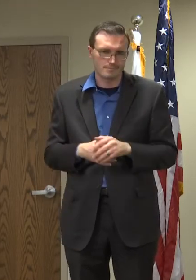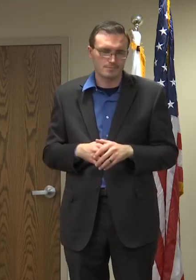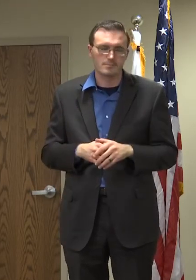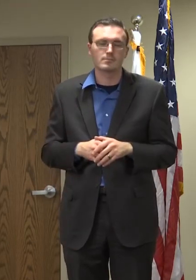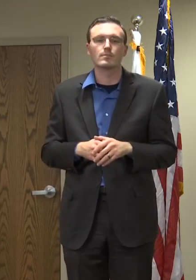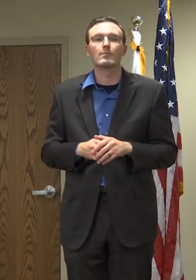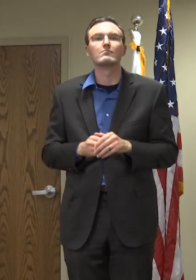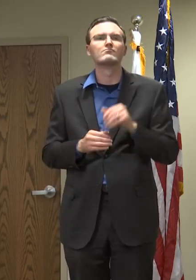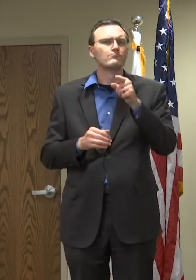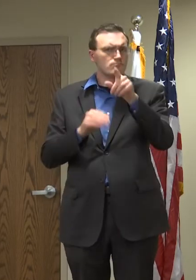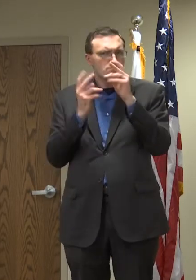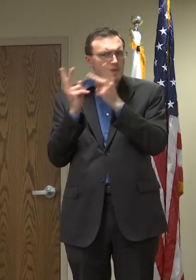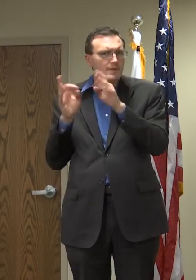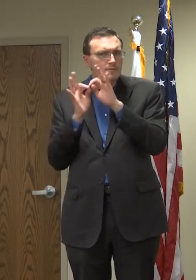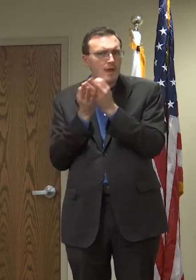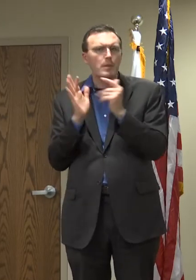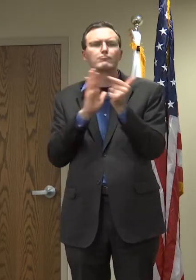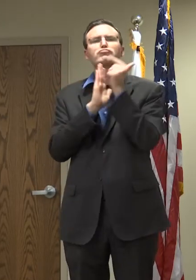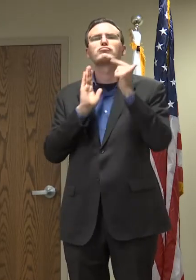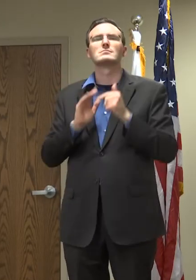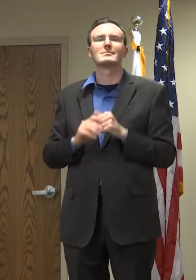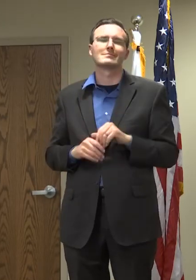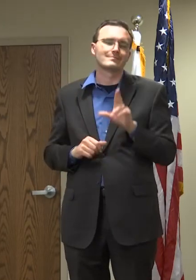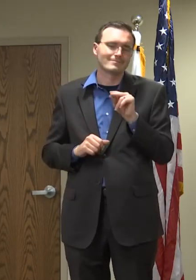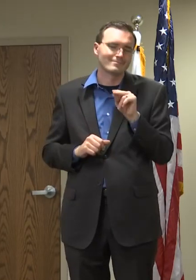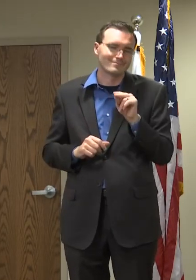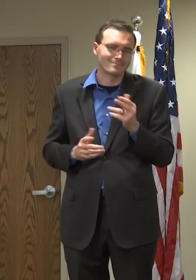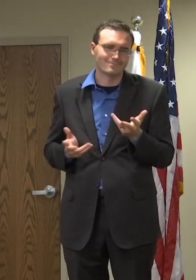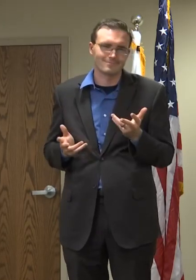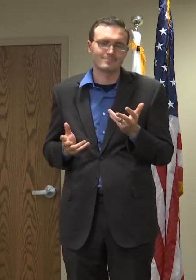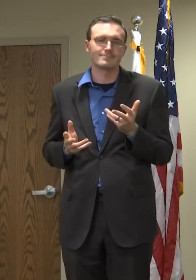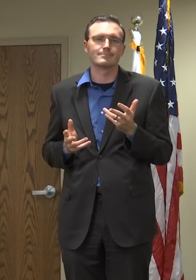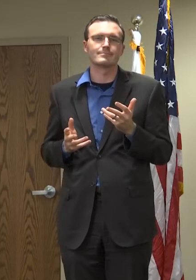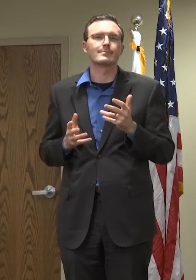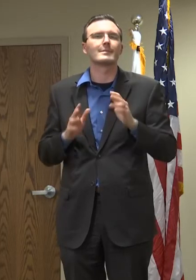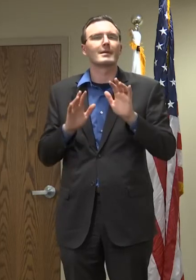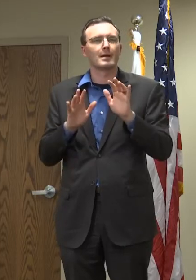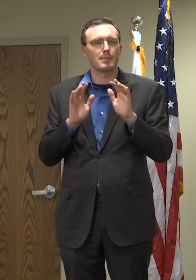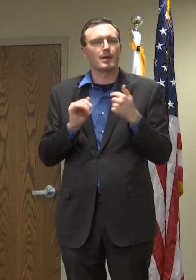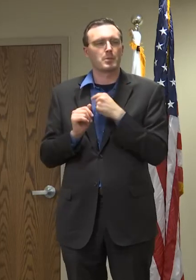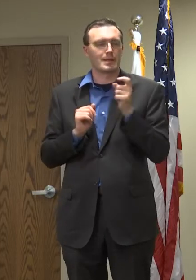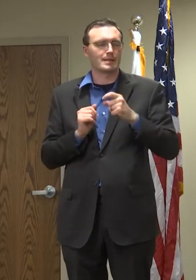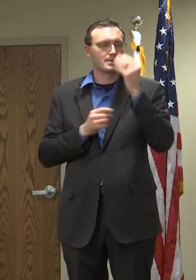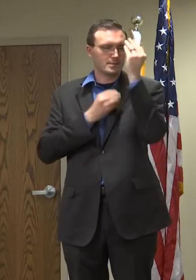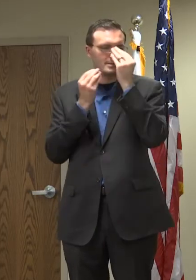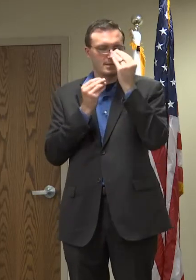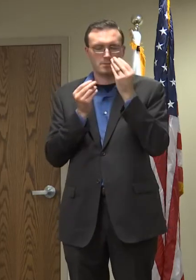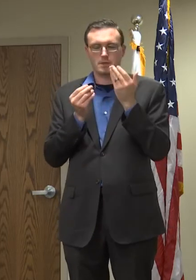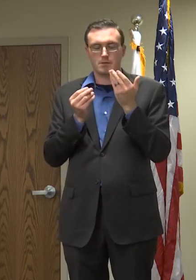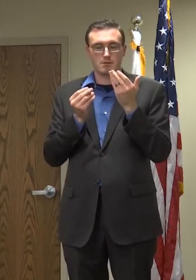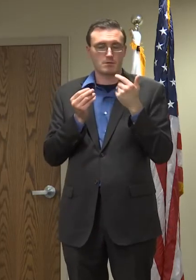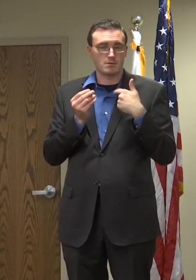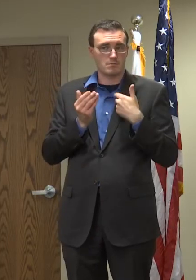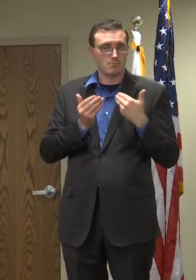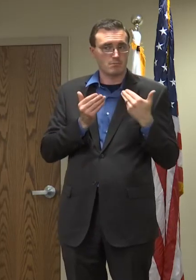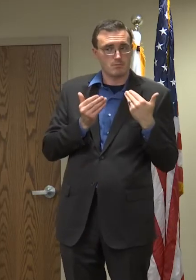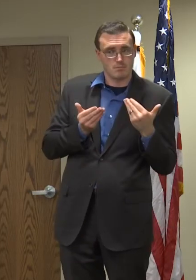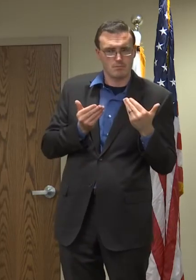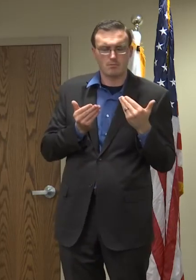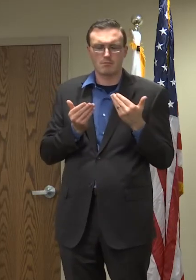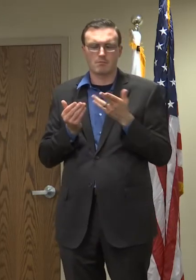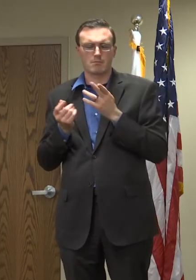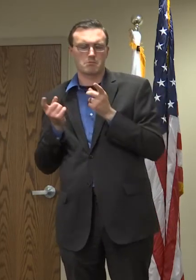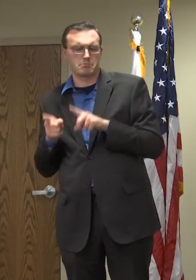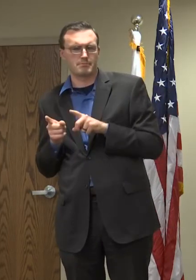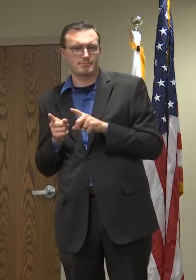and visit your family. But what we need to do is understand what are some of those trade-offs that we need to make. So that's alarming.